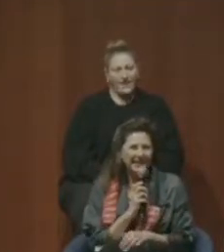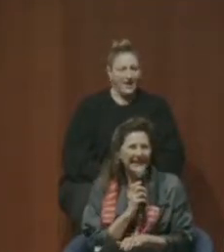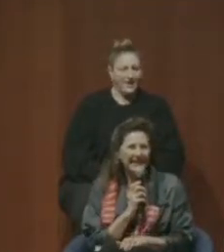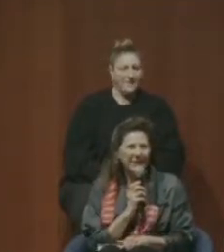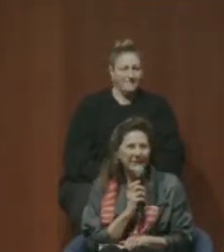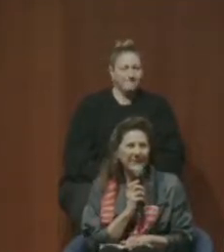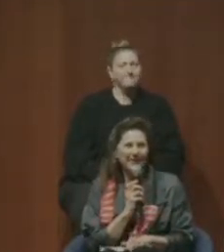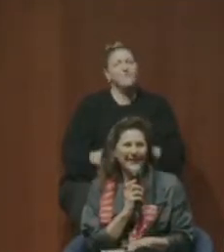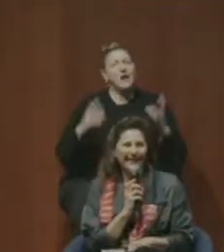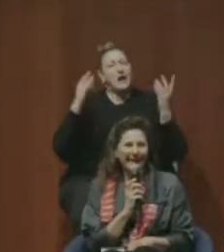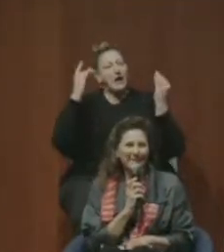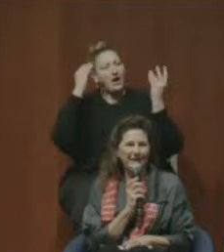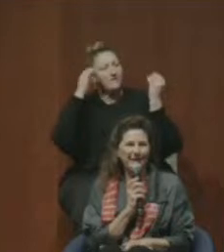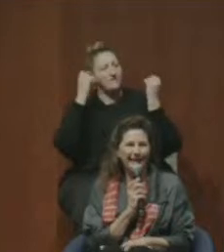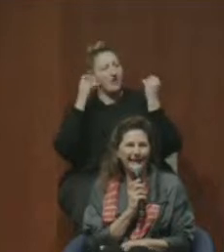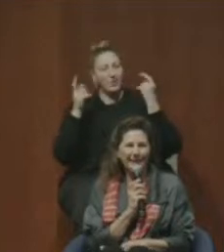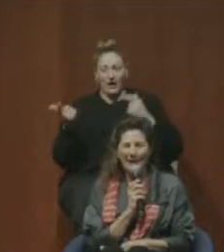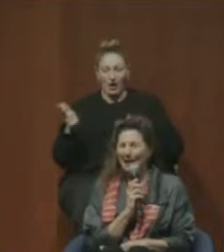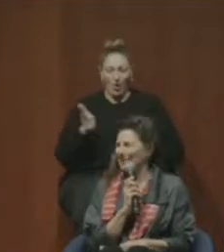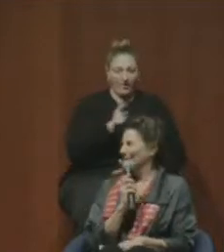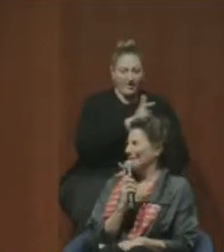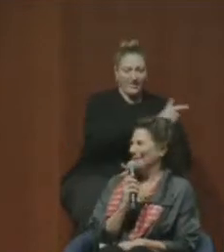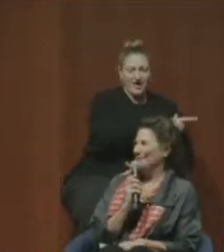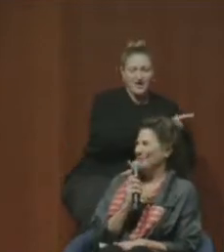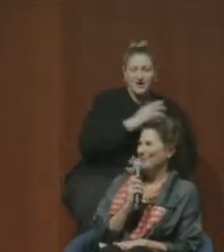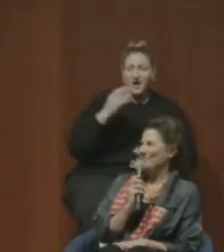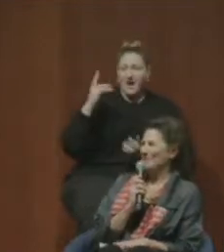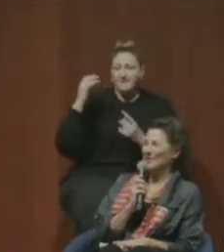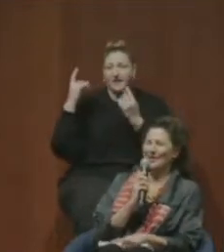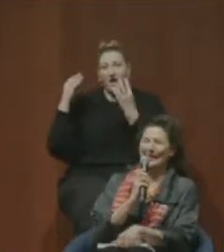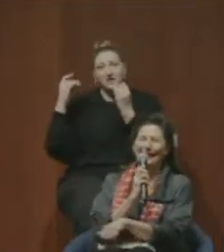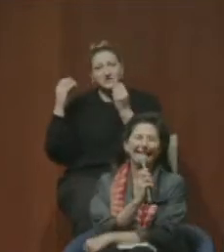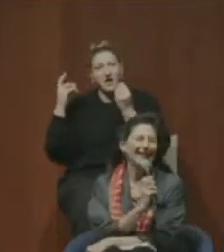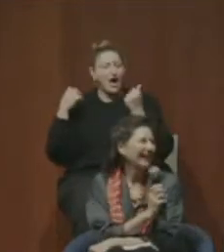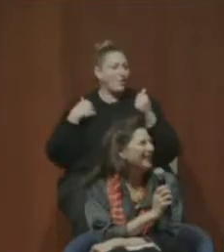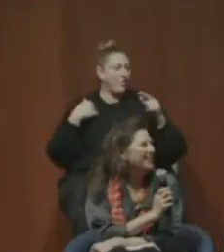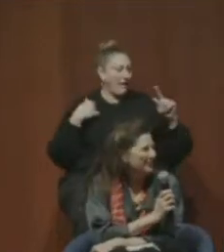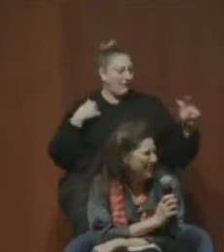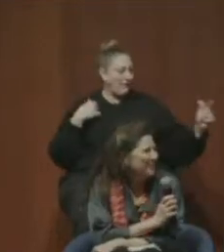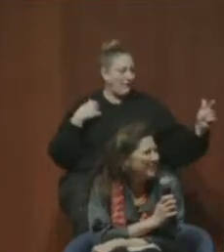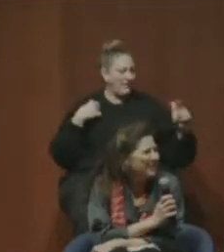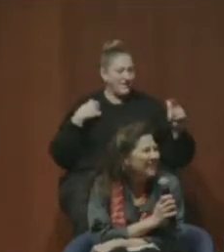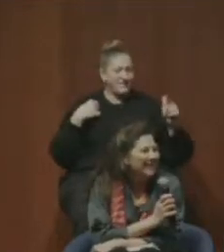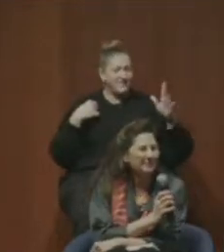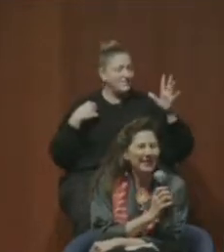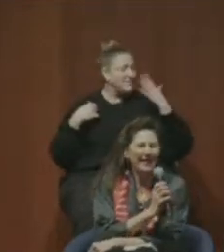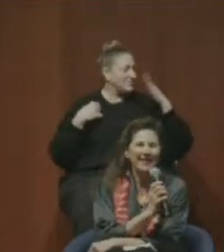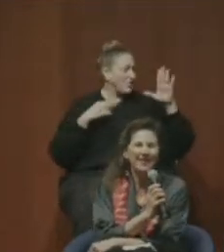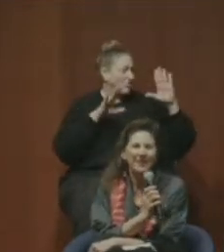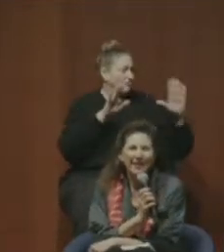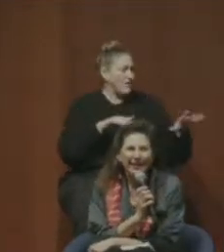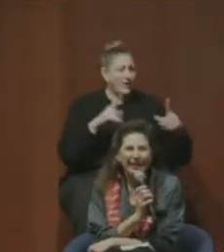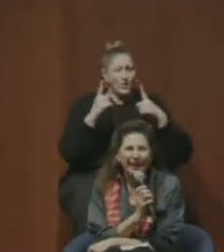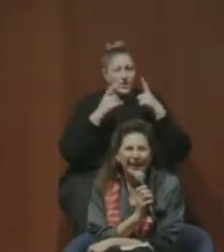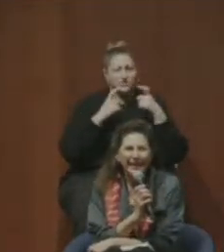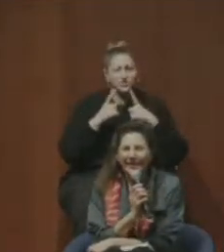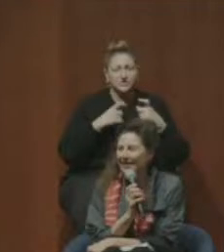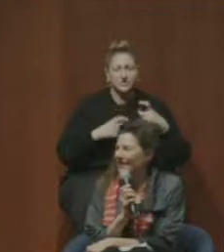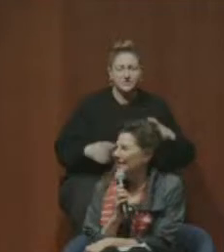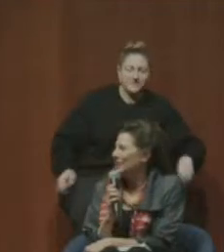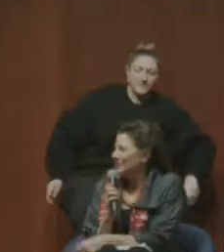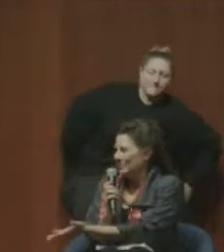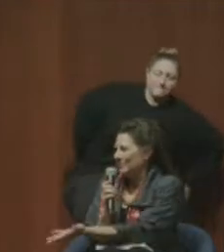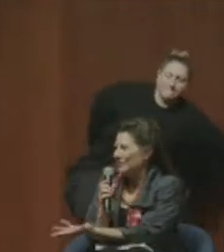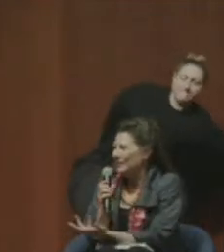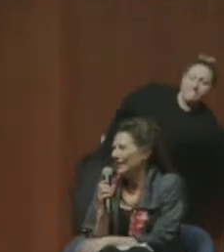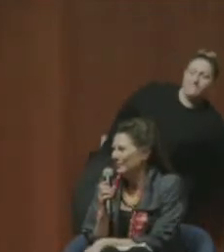I was thinking, are we going down the line? Because I'd like to ponder till the fourth person. Those are great questions, Tami, thank you. I guess,